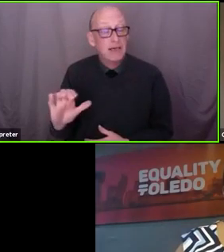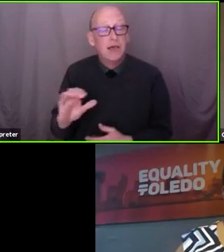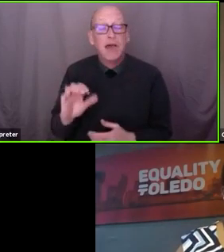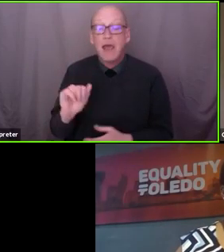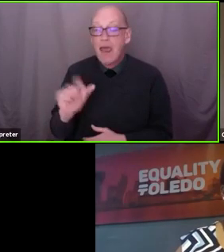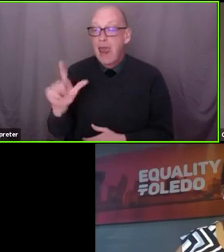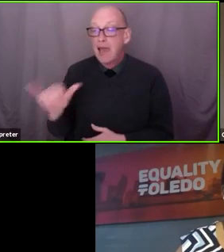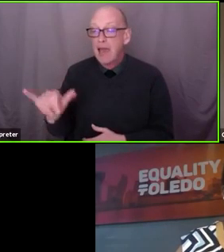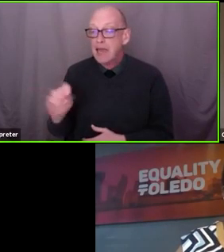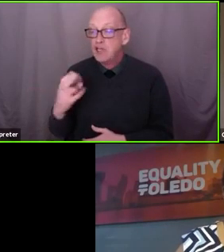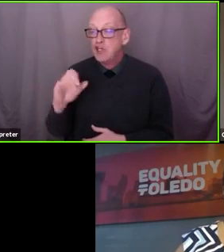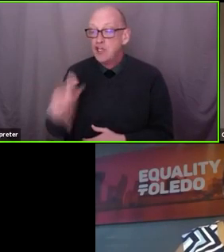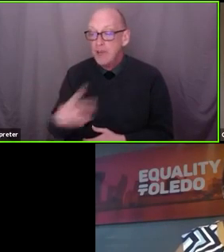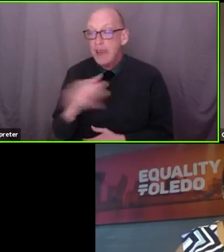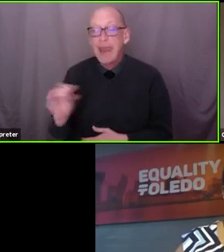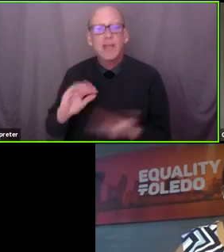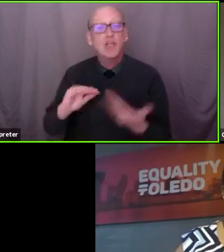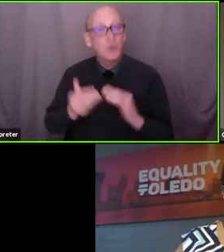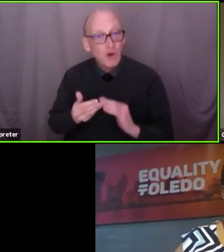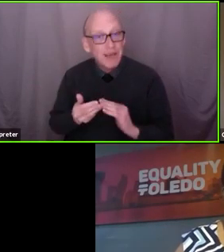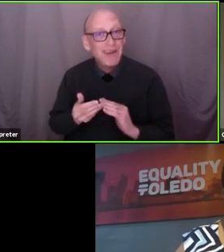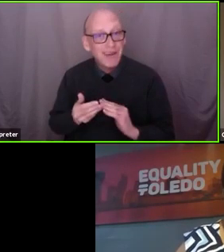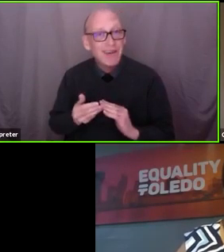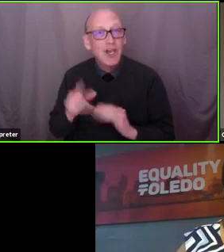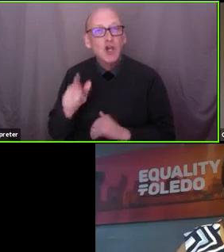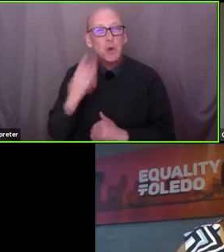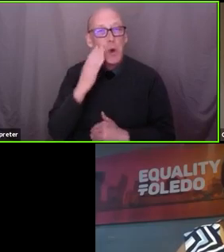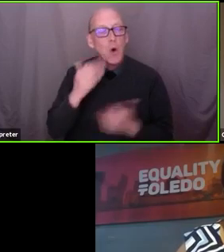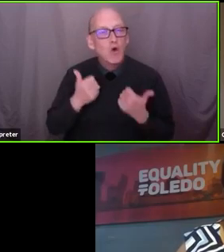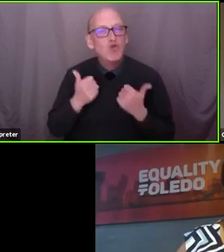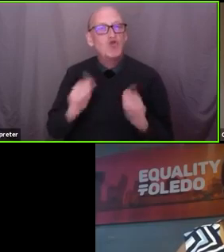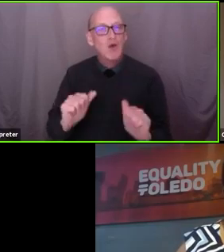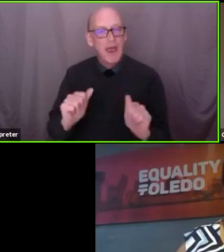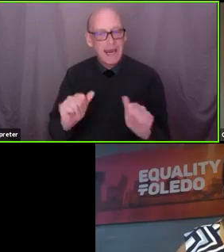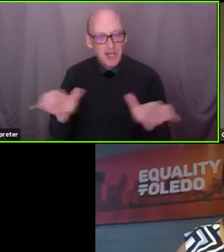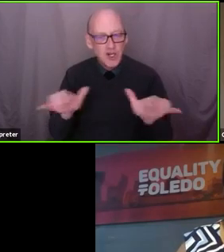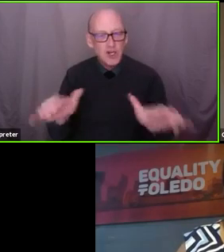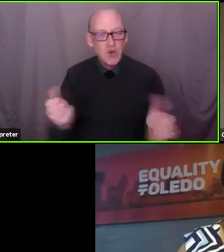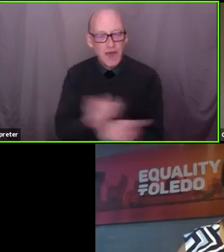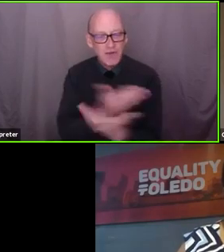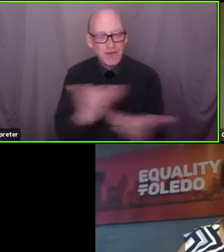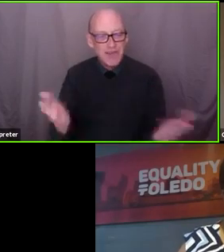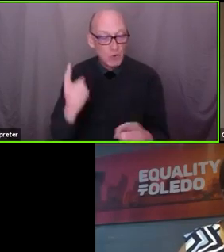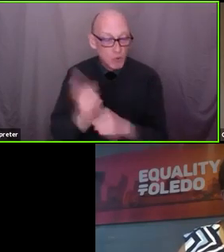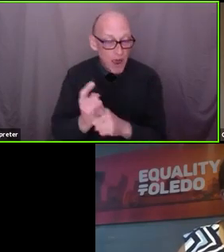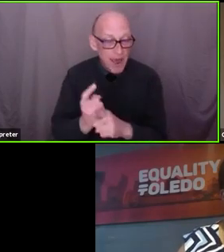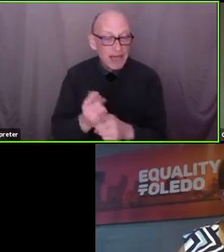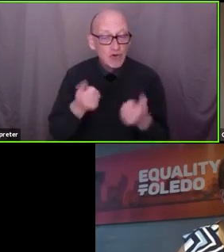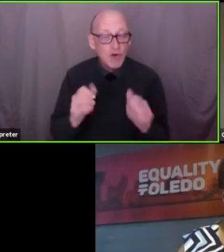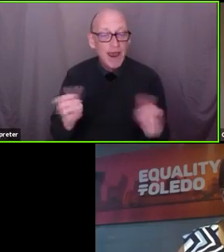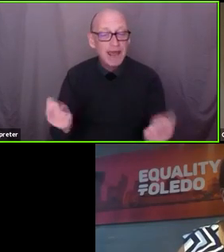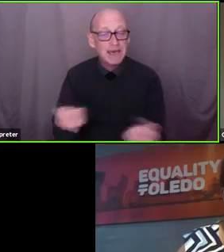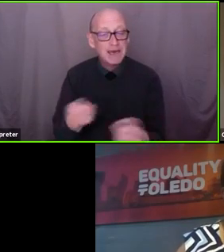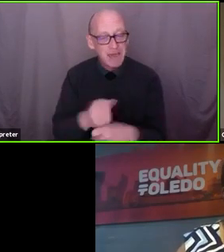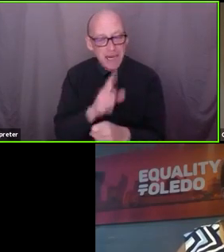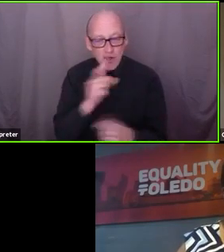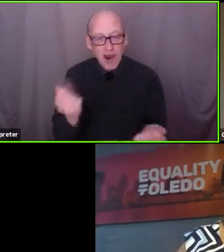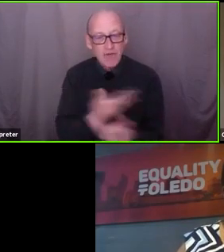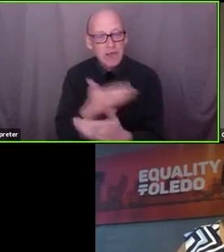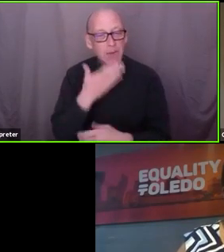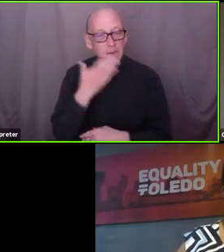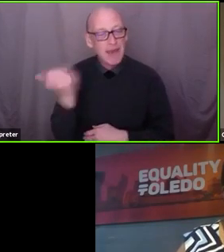allyship, our community, and trying to get things right and make things better. It may not be where we want it, but I